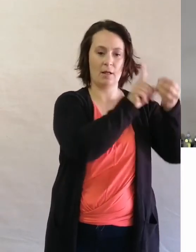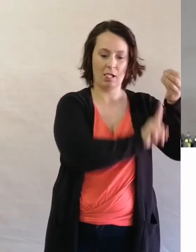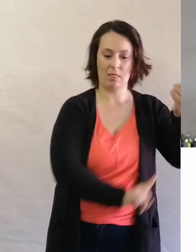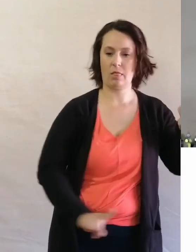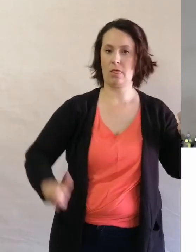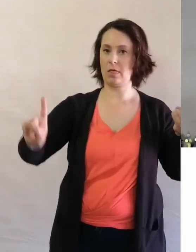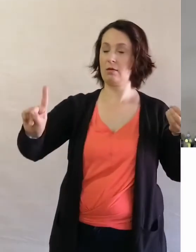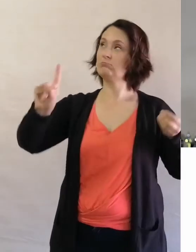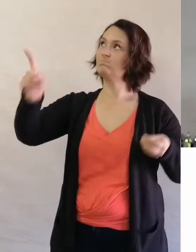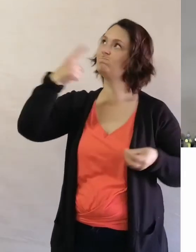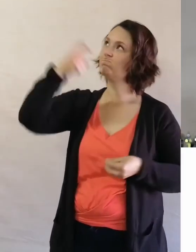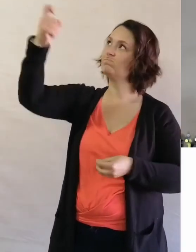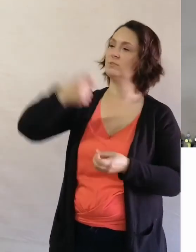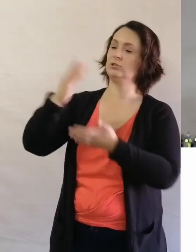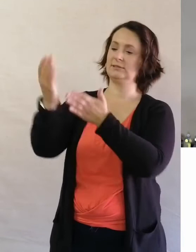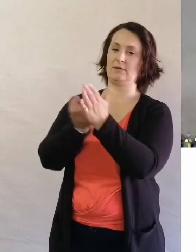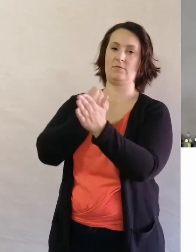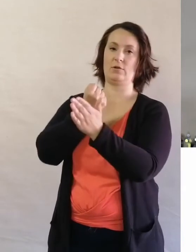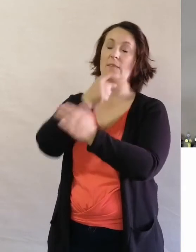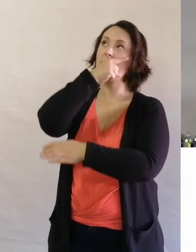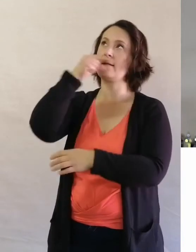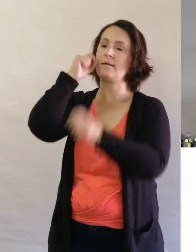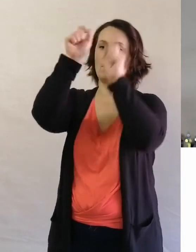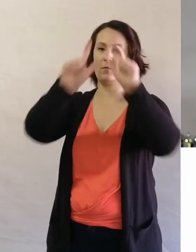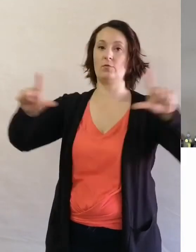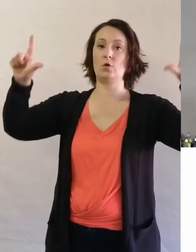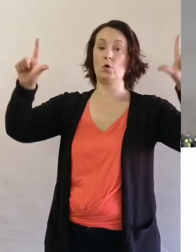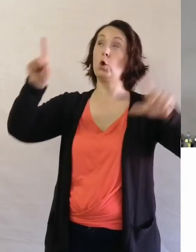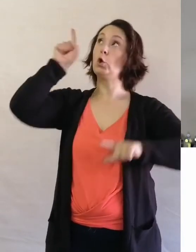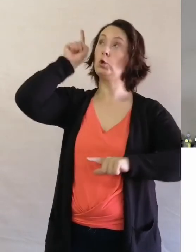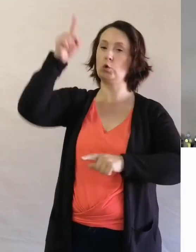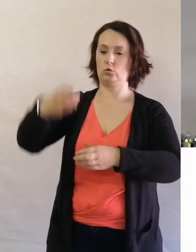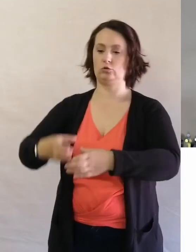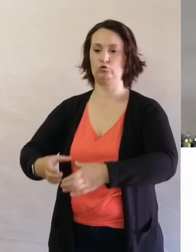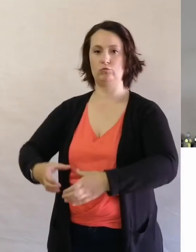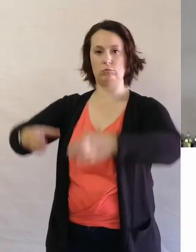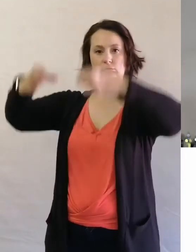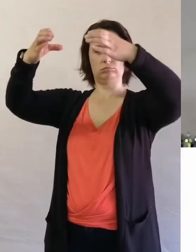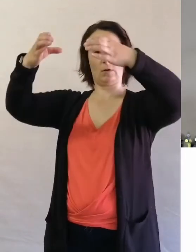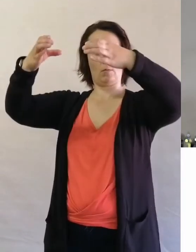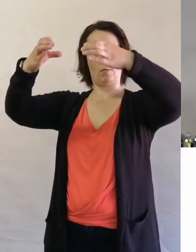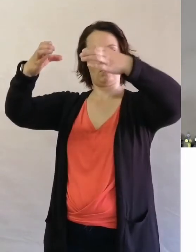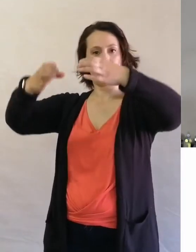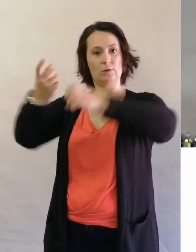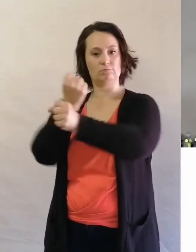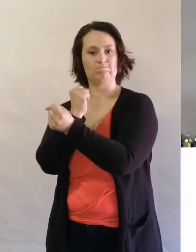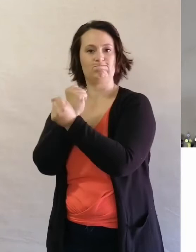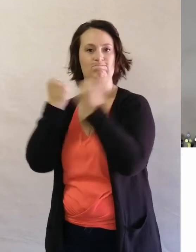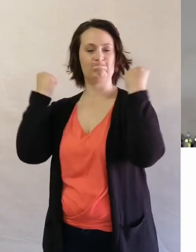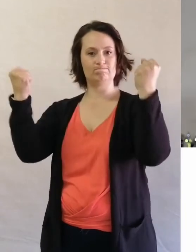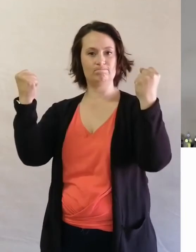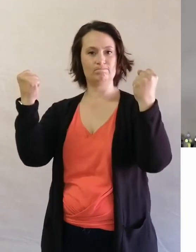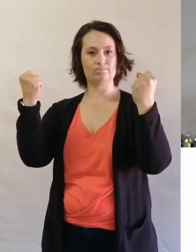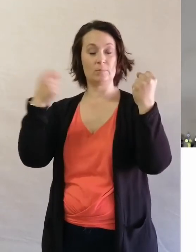you to save me. I call on the name of the Lord. Let you be my strong tower. Let you transform me. Let you make me